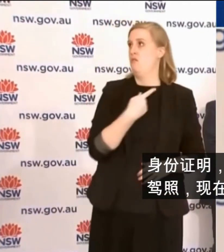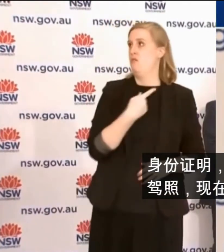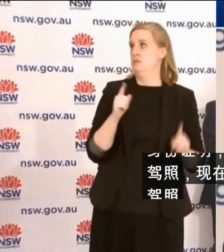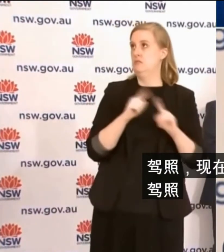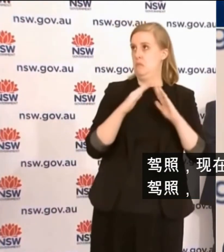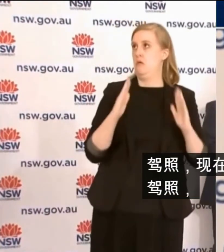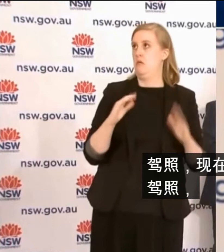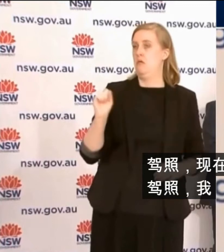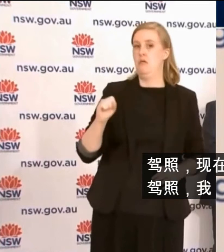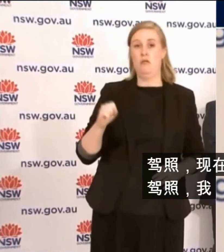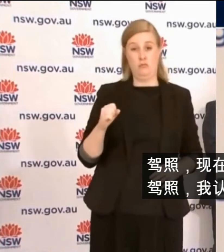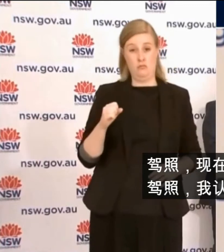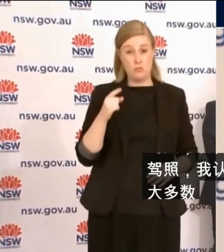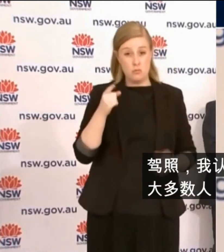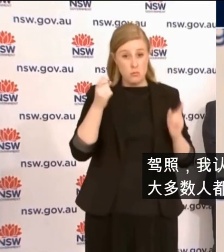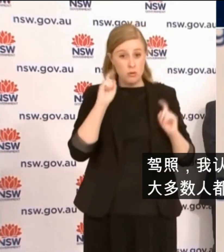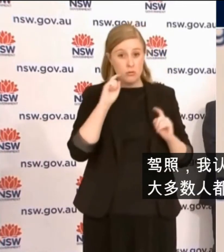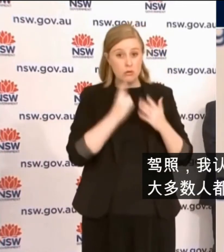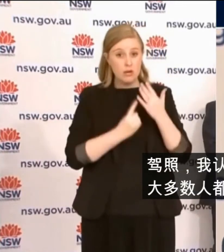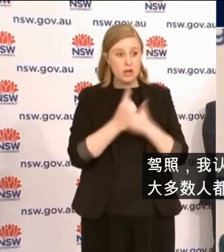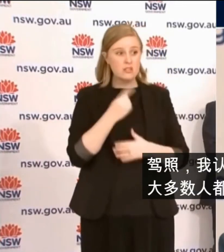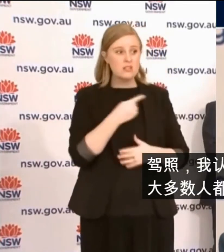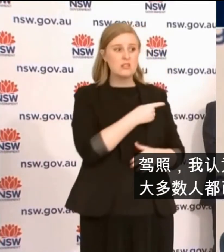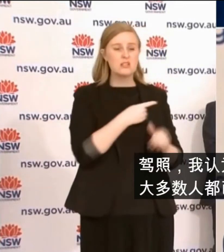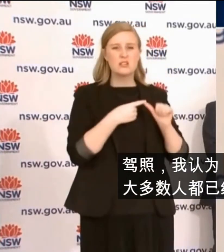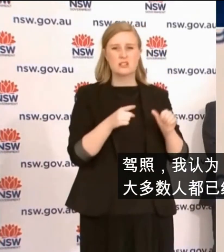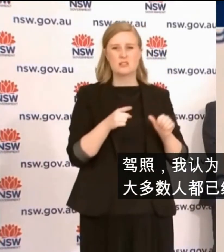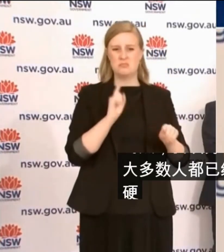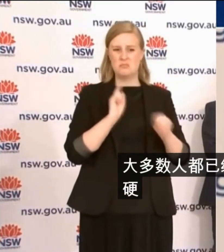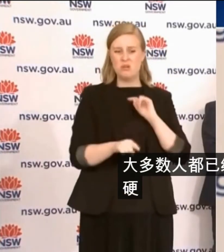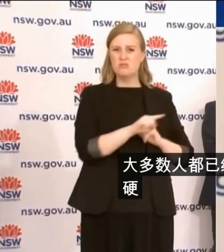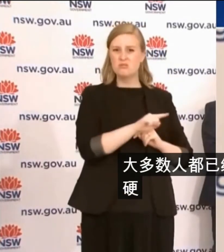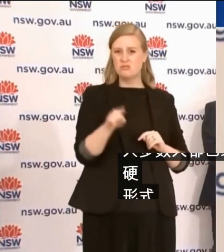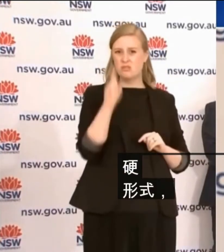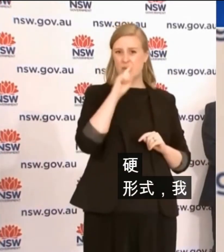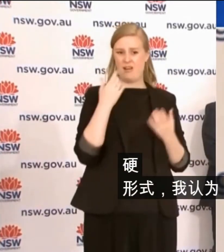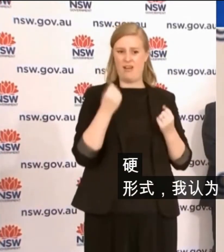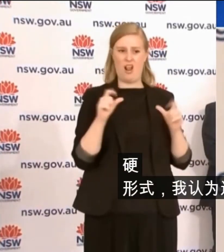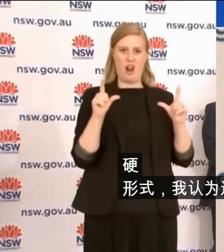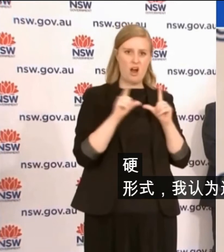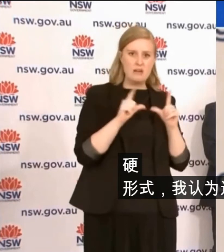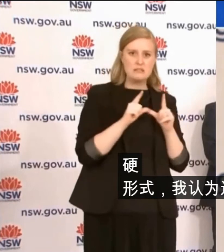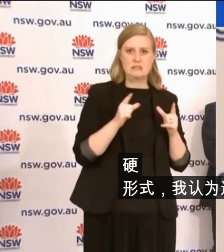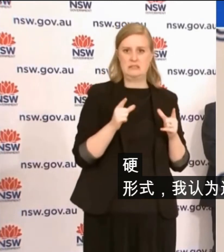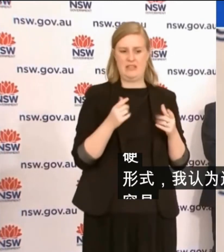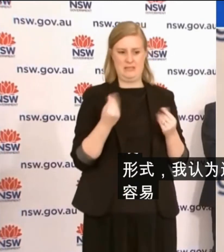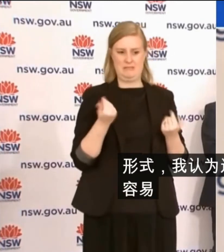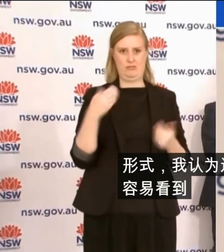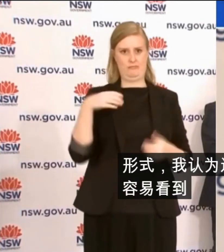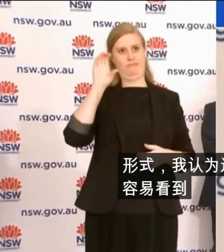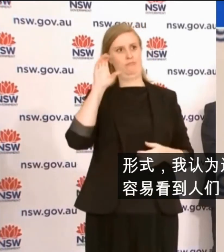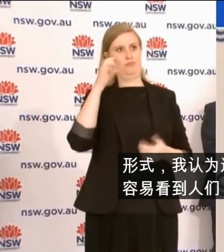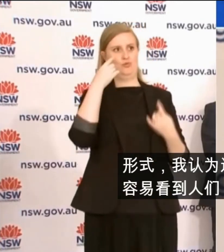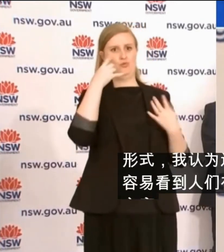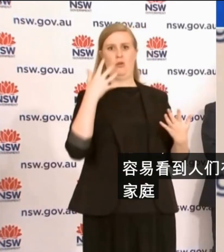digital driver's licence, I think most people have availed themselves of that, or a hard form, I think it's not easy. It's very easy to